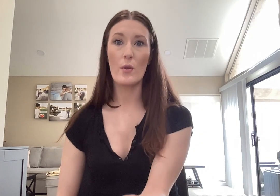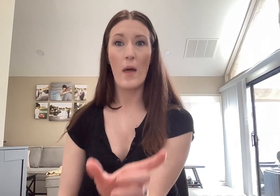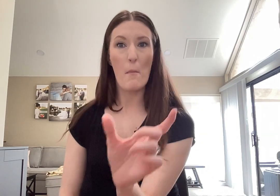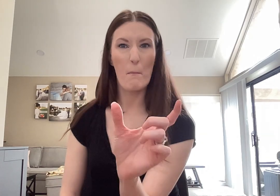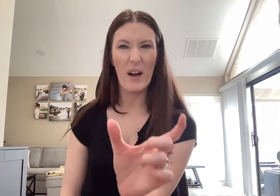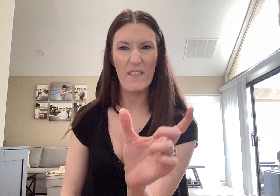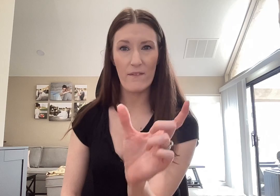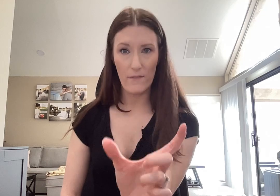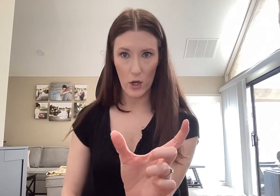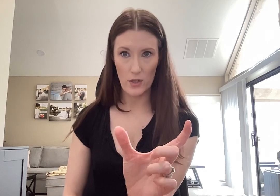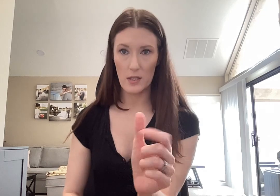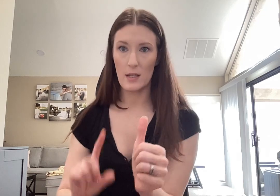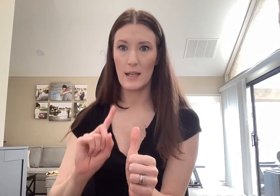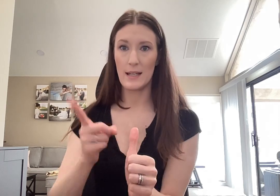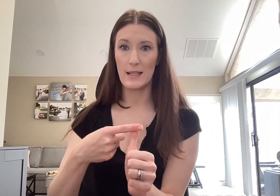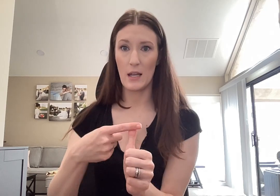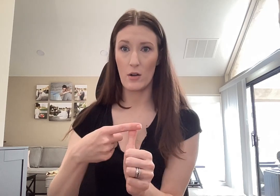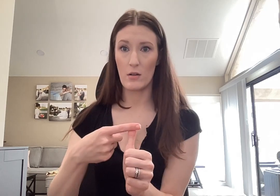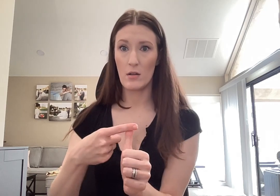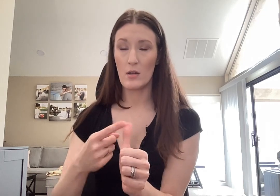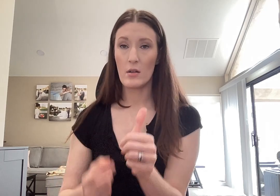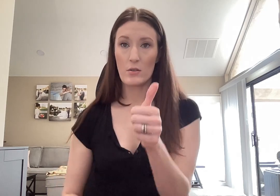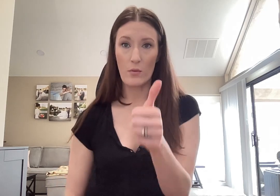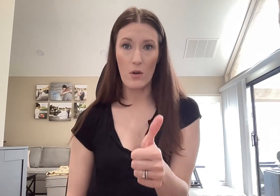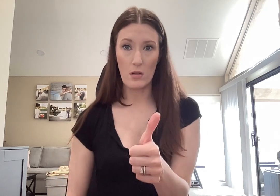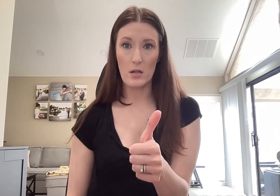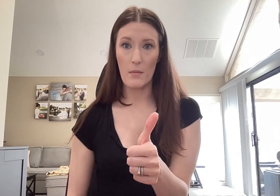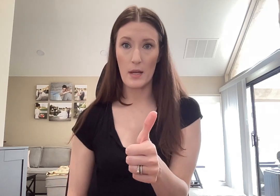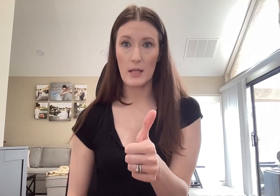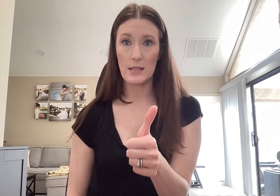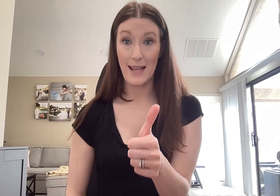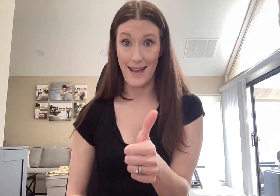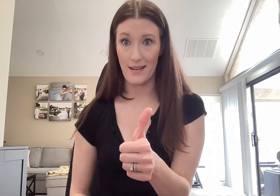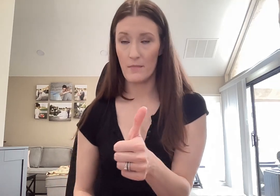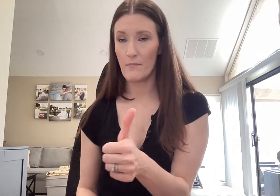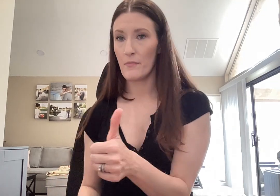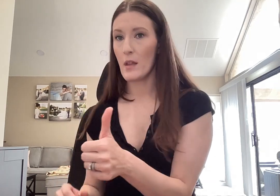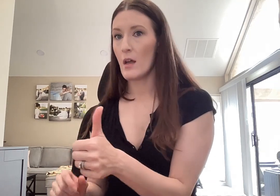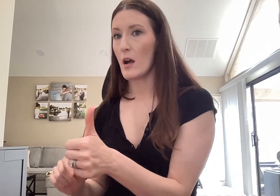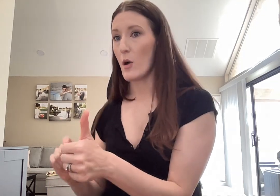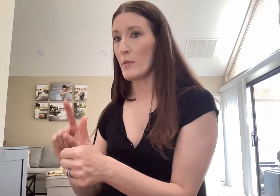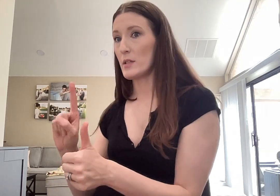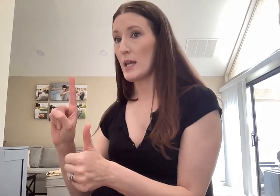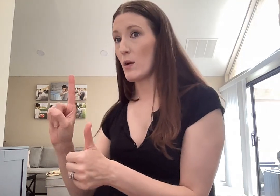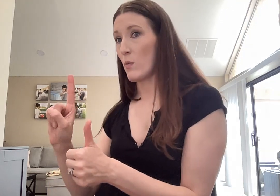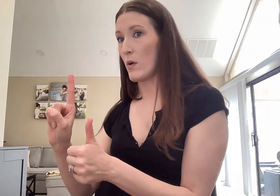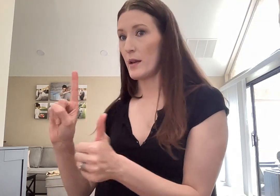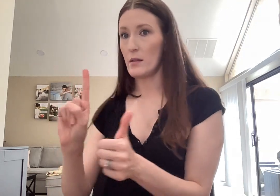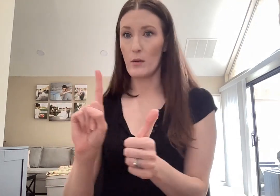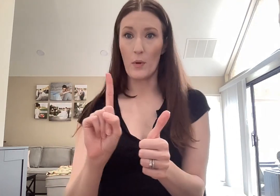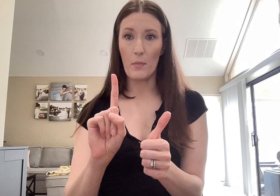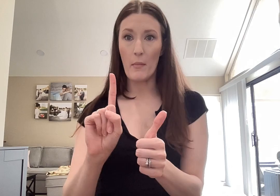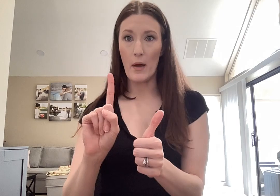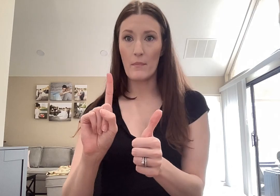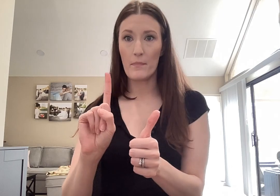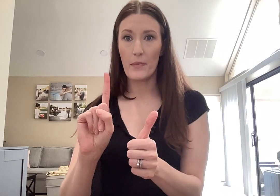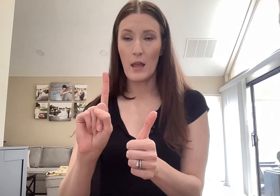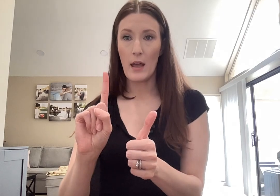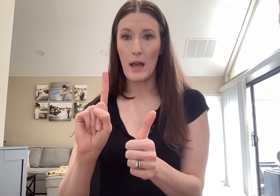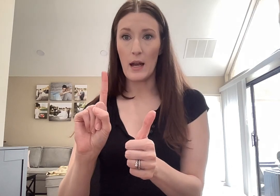that but first is here. So non-dominant, 10. I'm going to take a 1. They're both palm out. And I'm